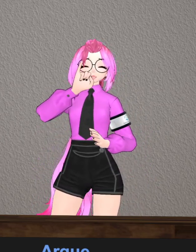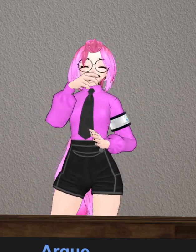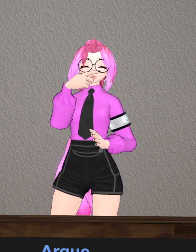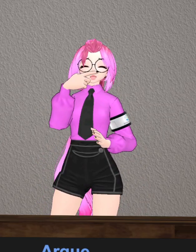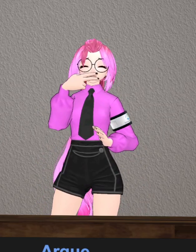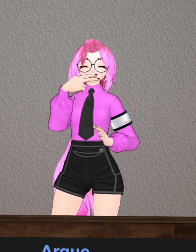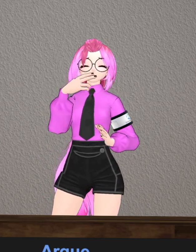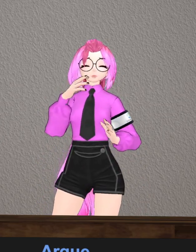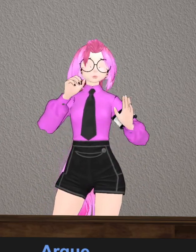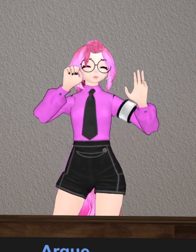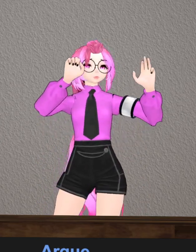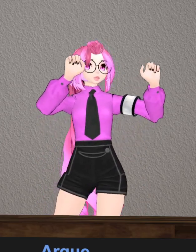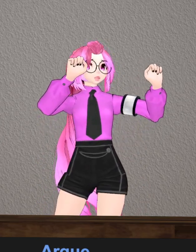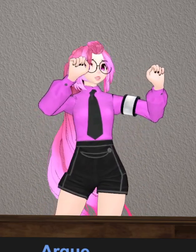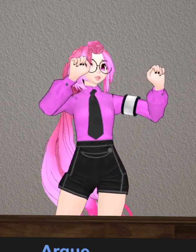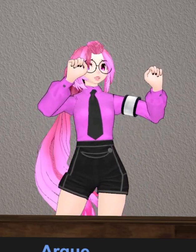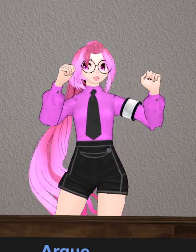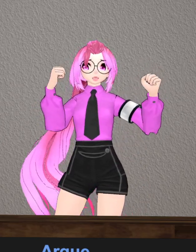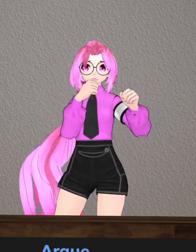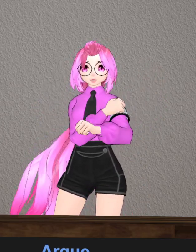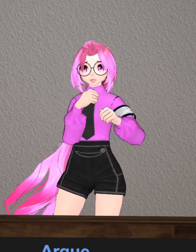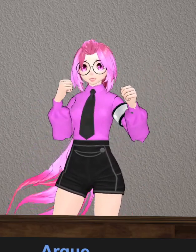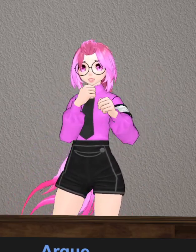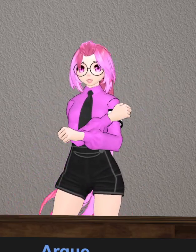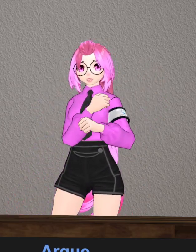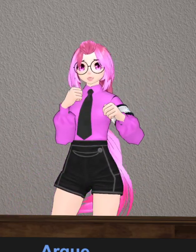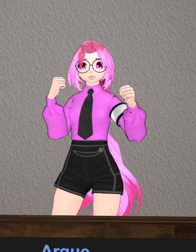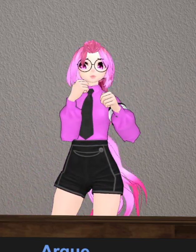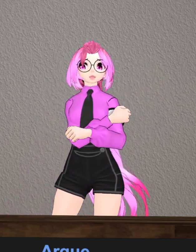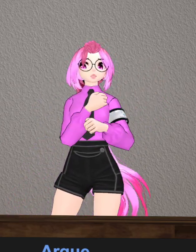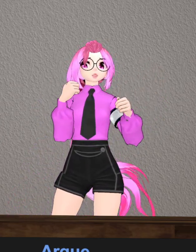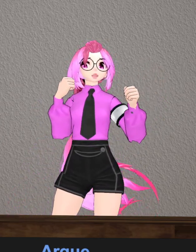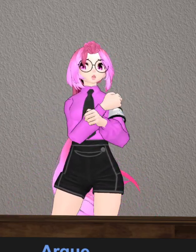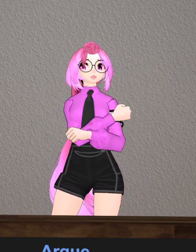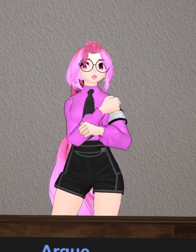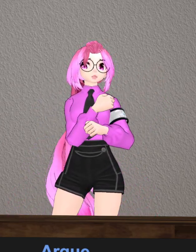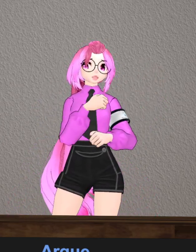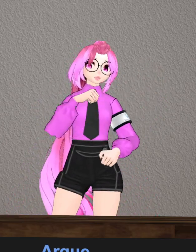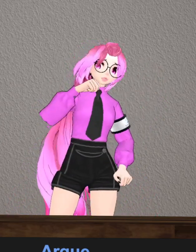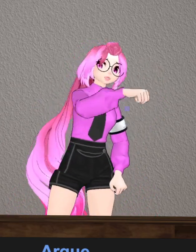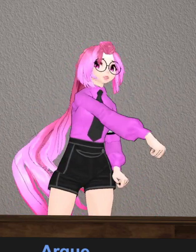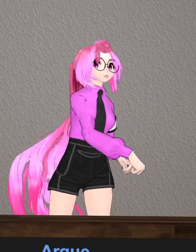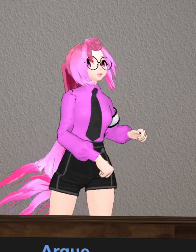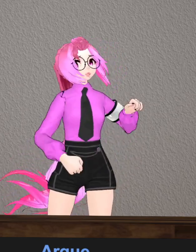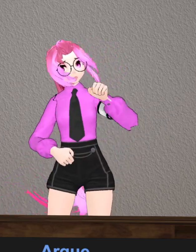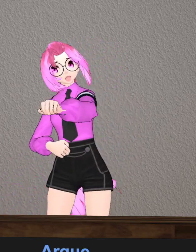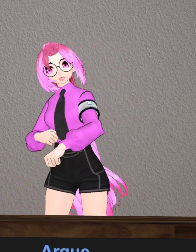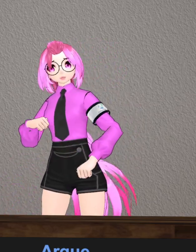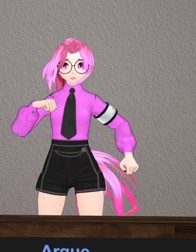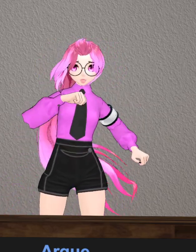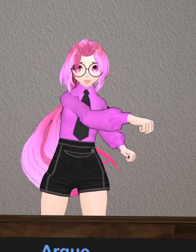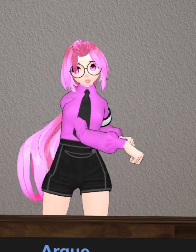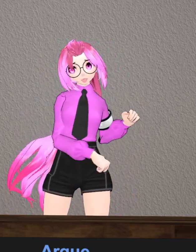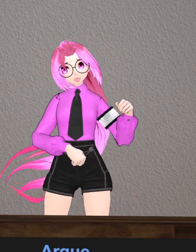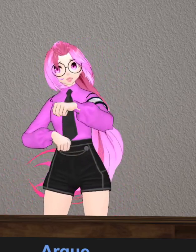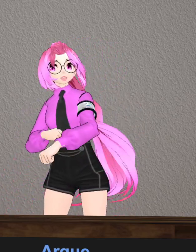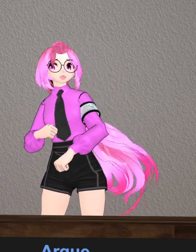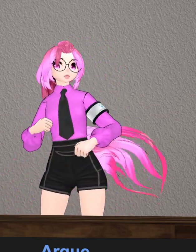a fight, you actually are going to use fist hands and go forward like this, as if they're like alternating